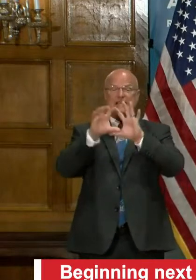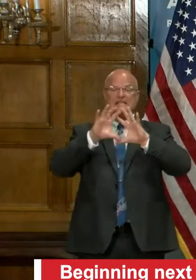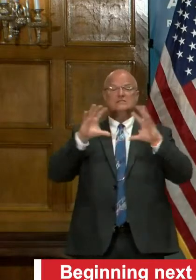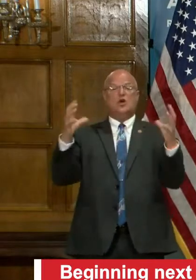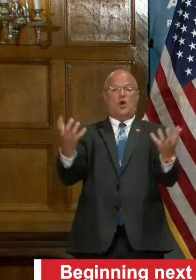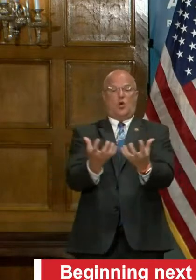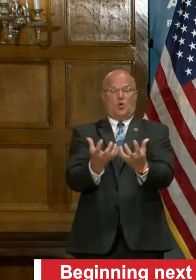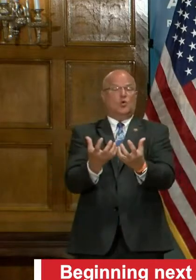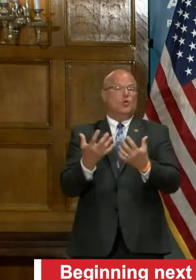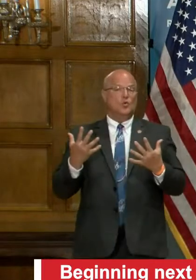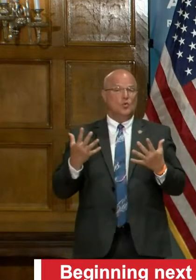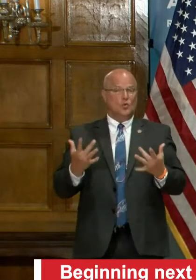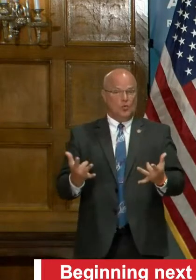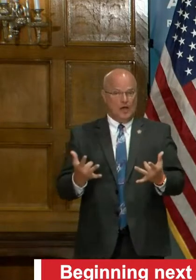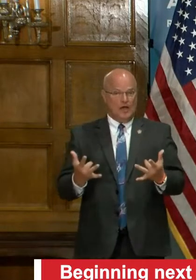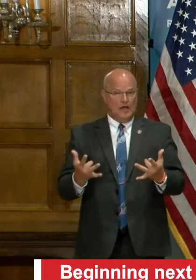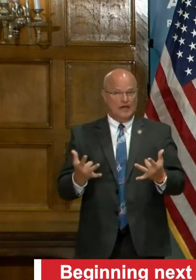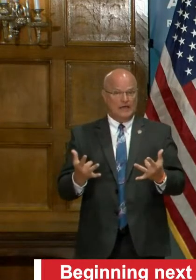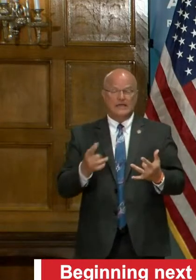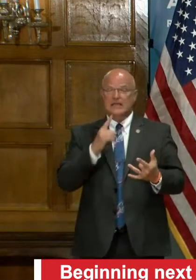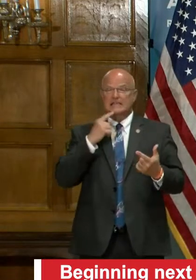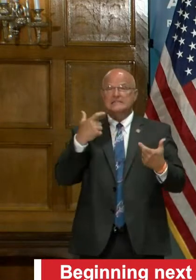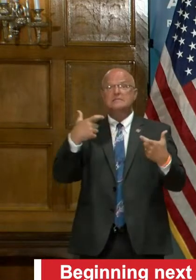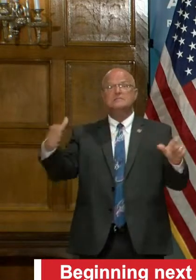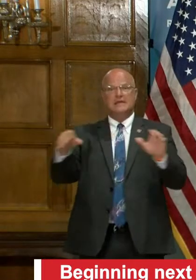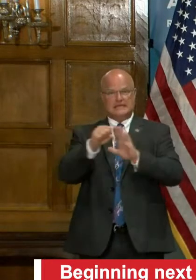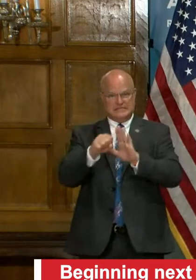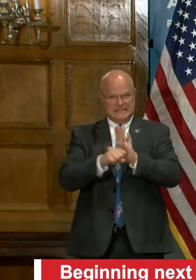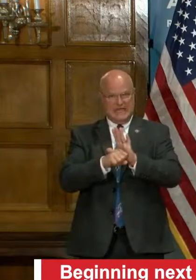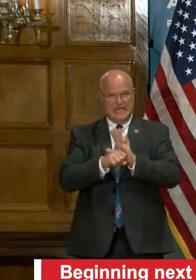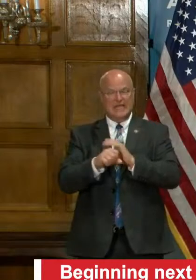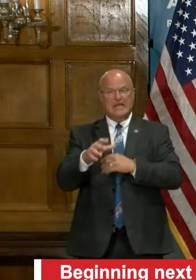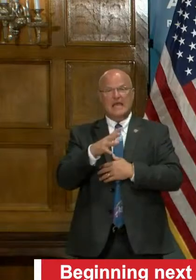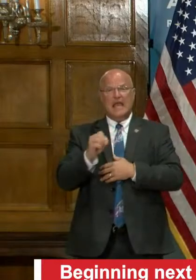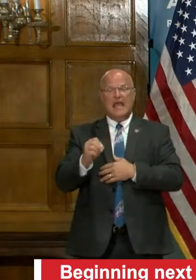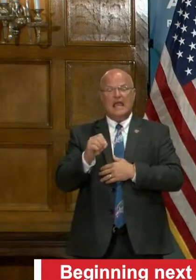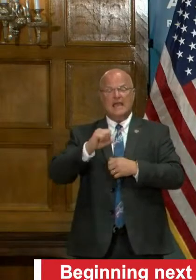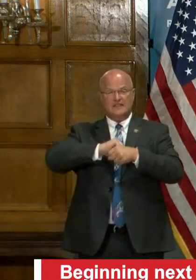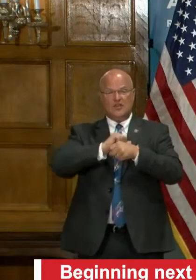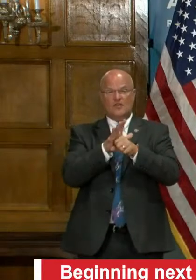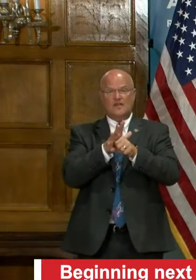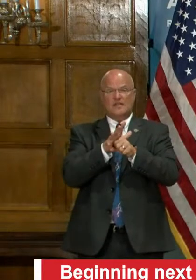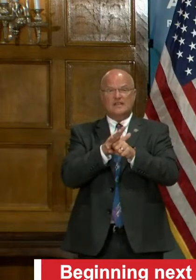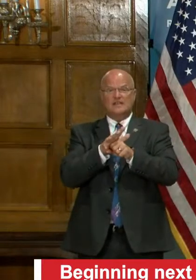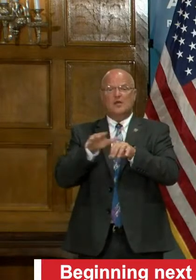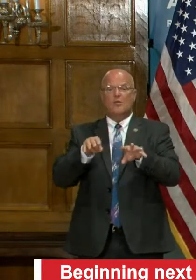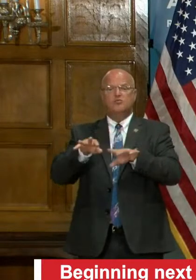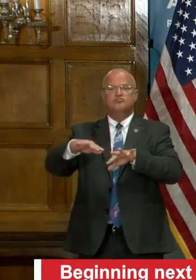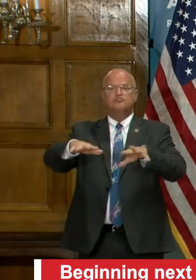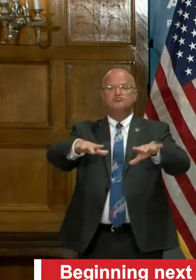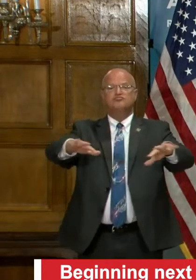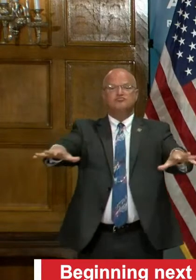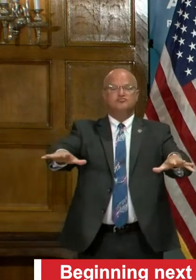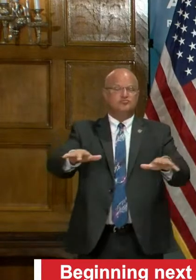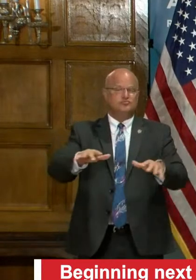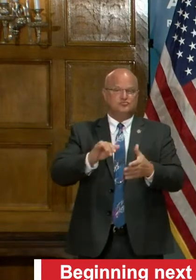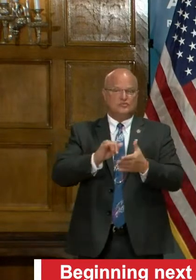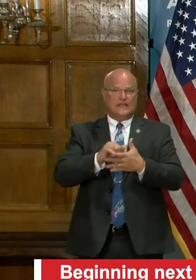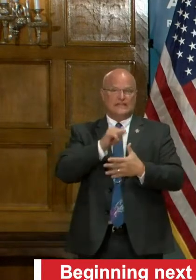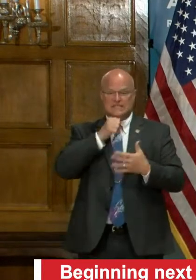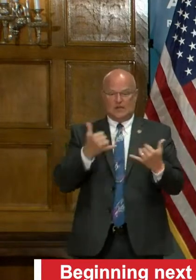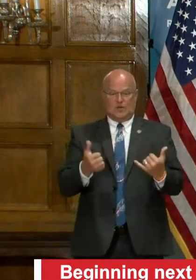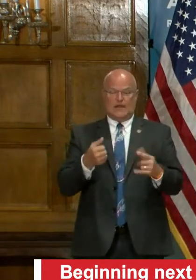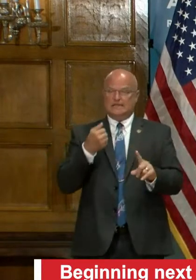whole, because it's a big state, and the virus could move somewhere that is not